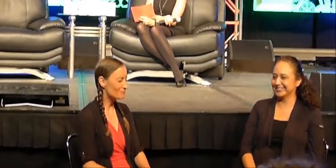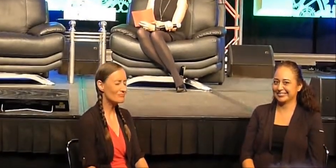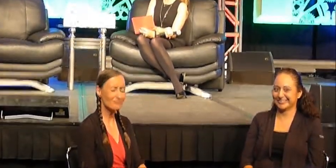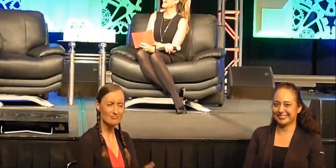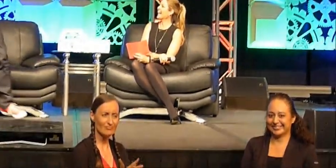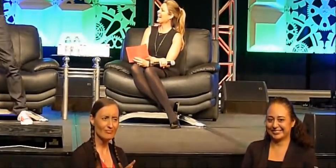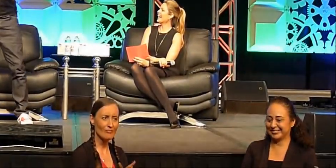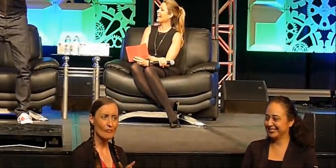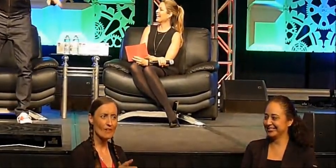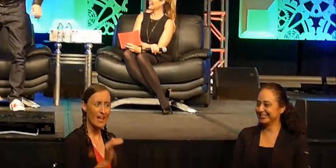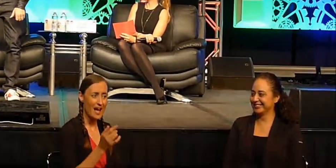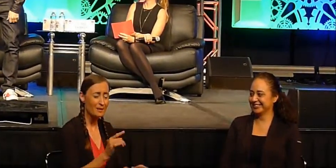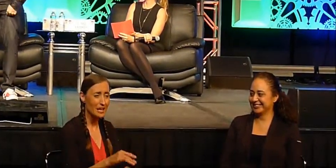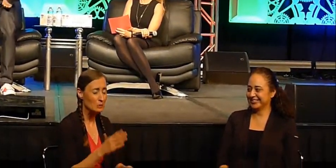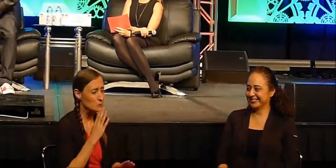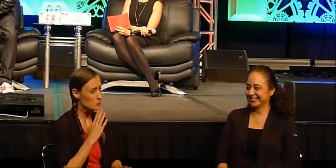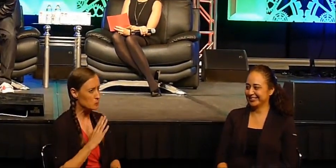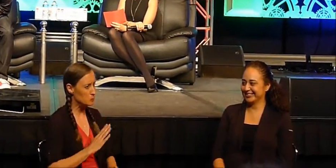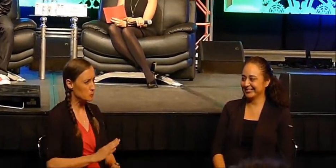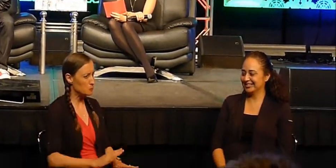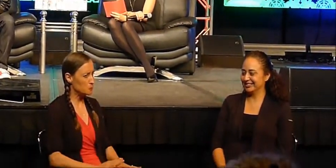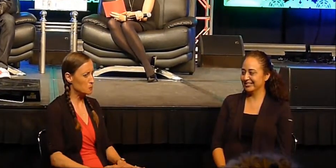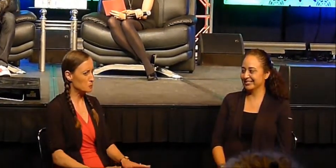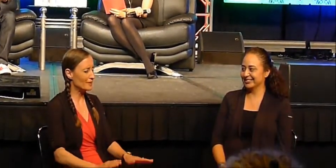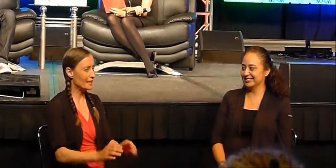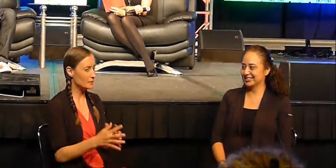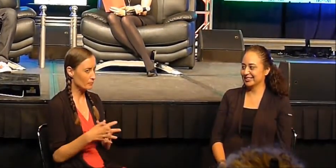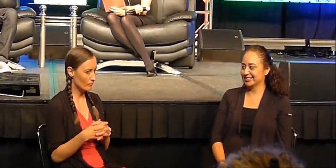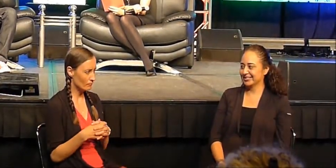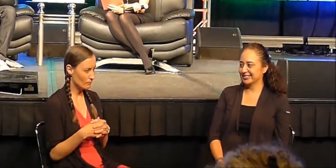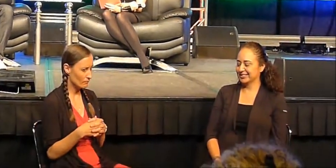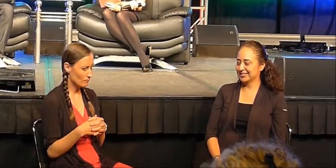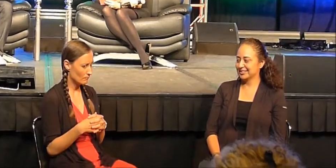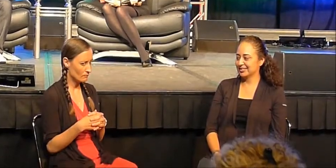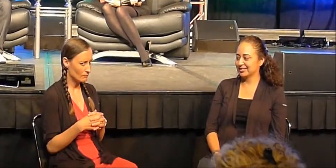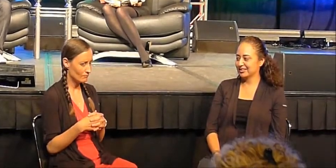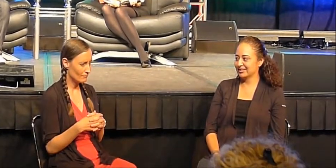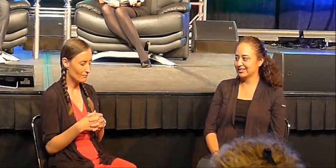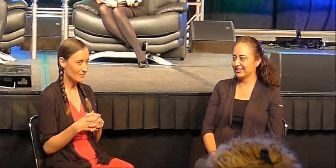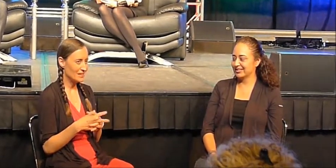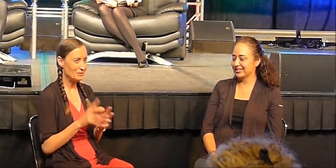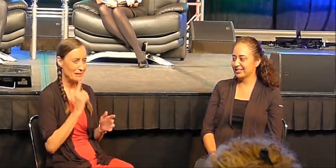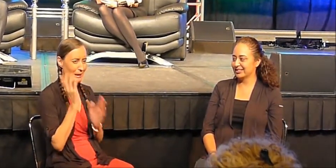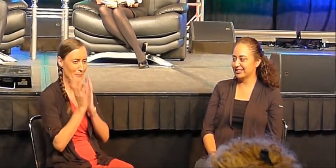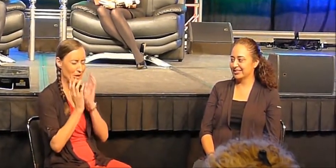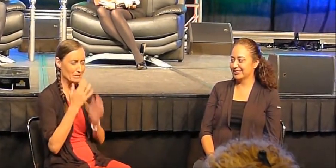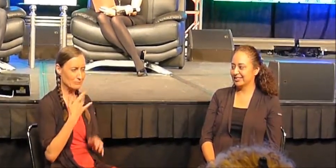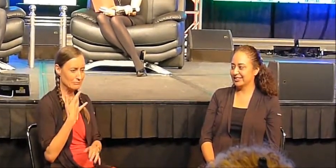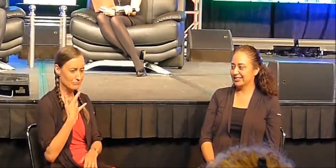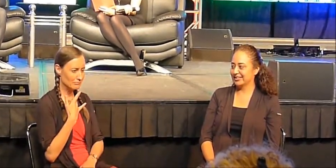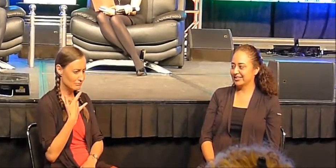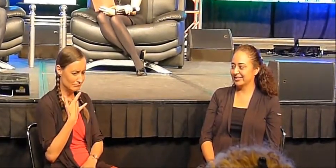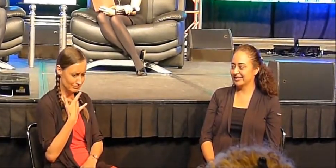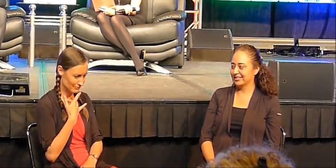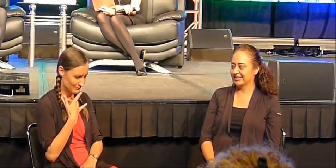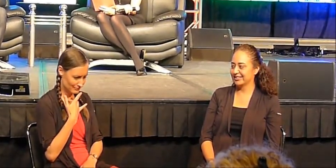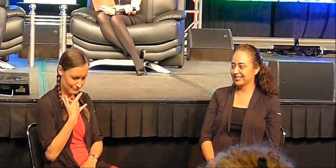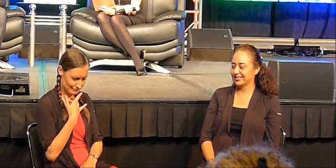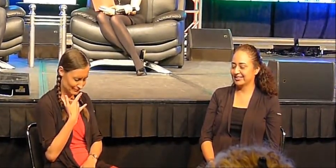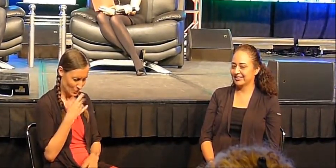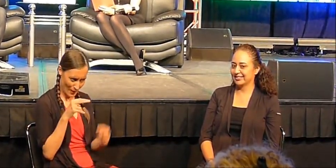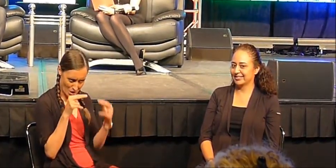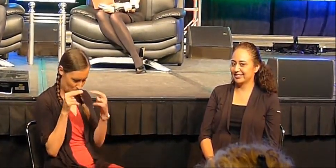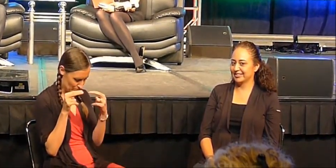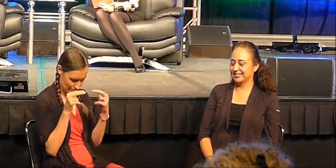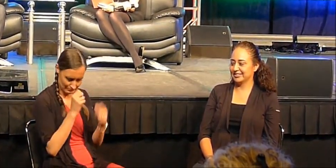They all get very weird, right? So there was this really embarrassed silence after this monumental fart that